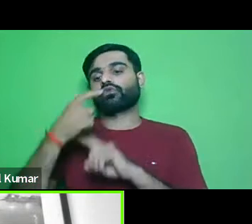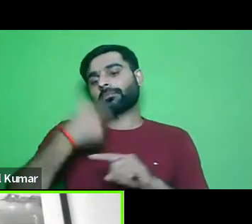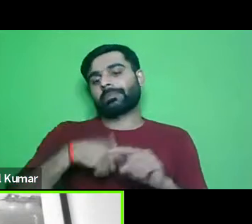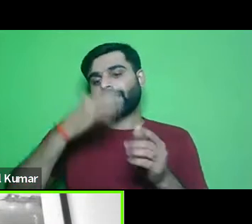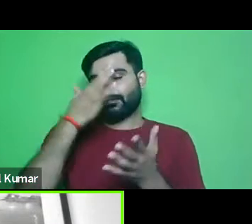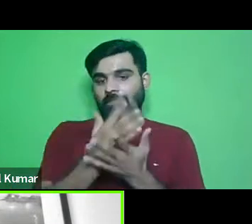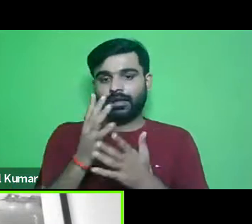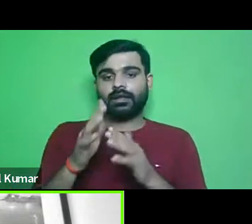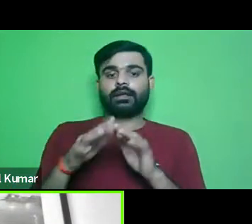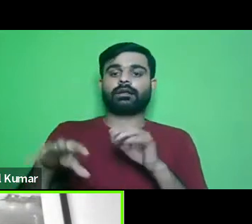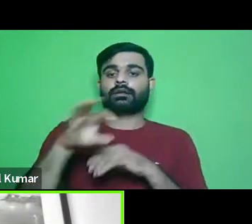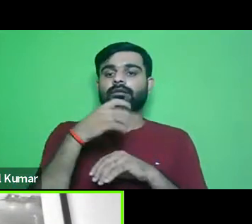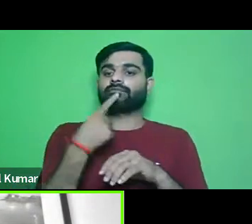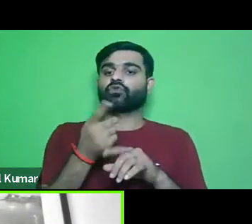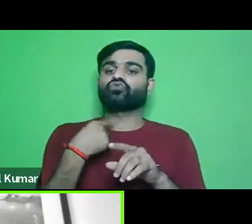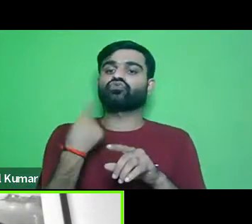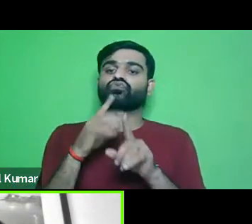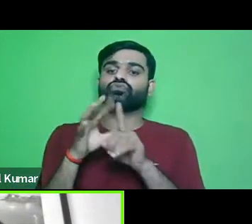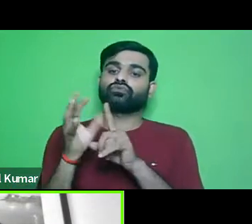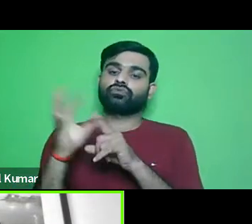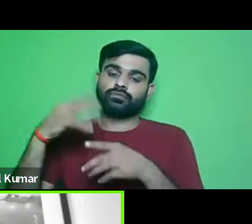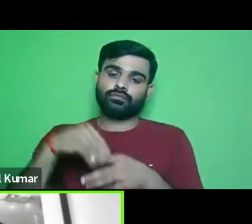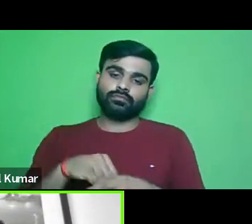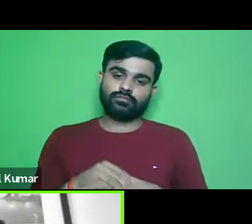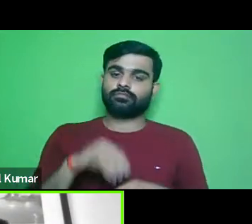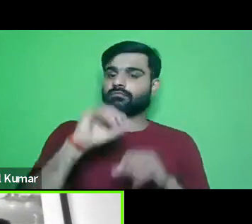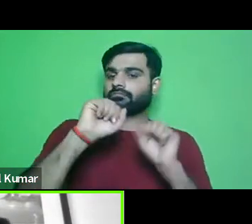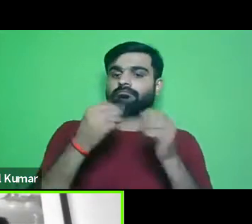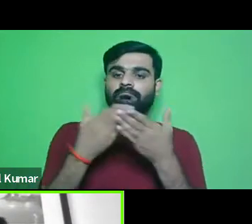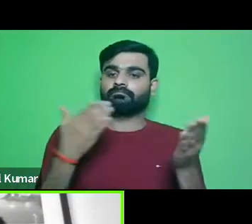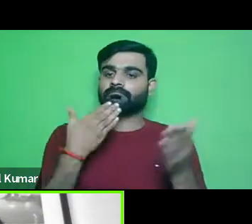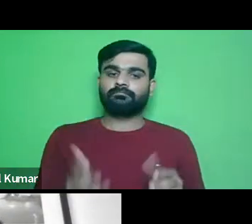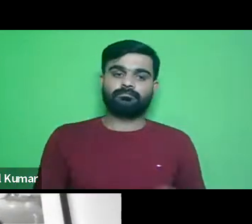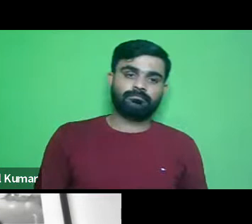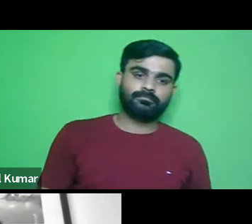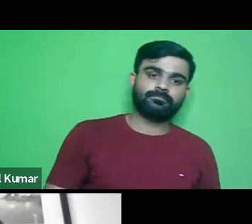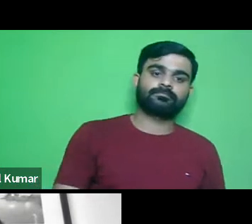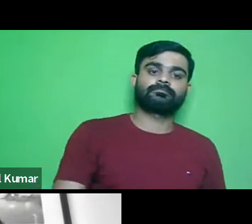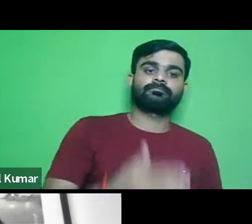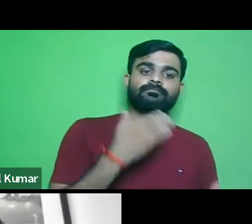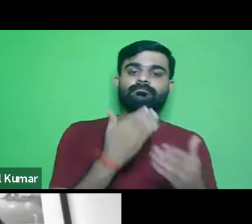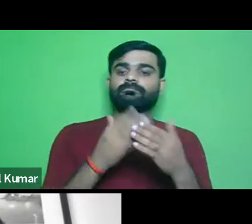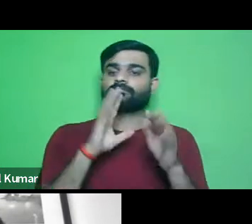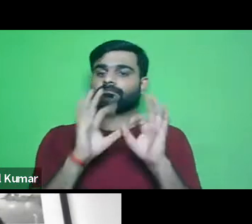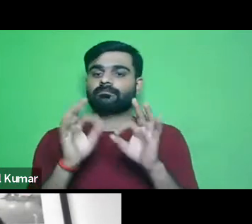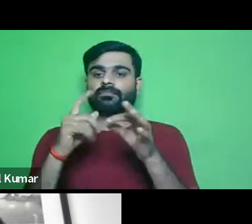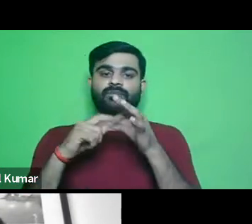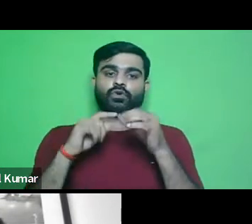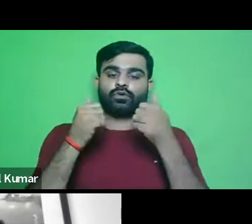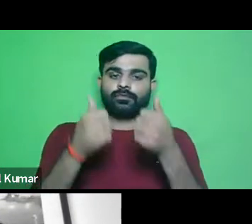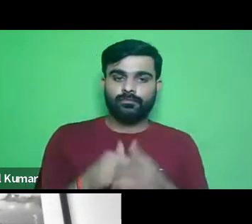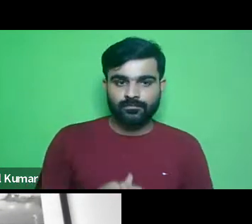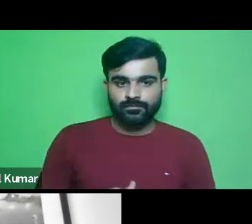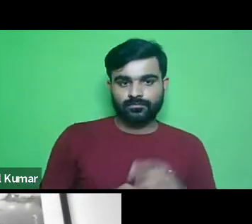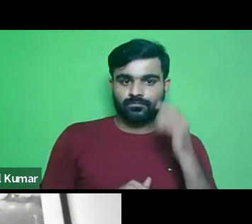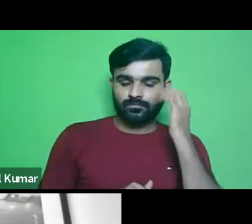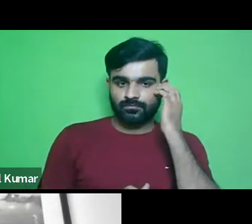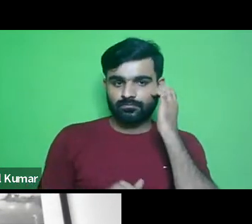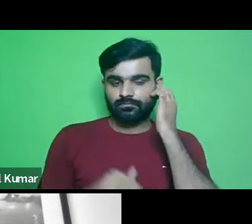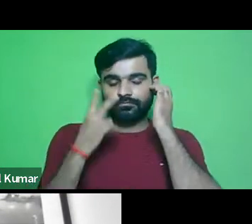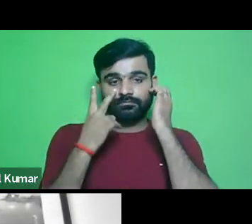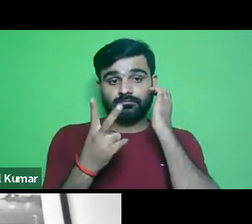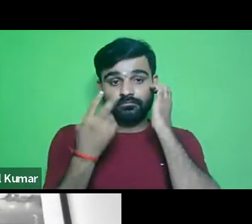being, and the state therefore cannot interfere with it. Yeah, that's it. Thank you, Udbhav. That's a really good point. I've also